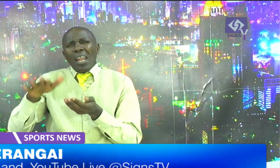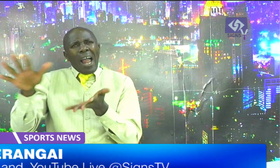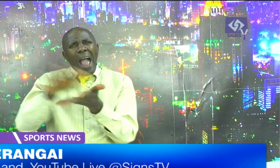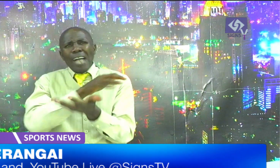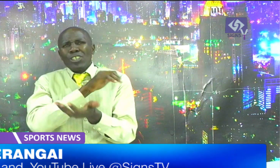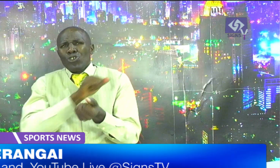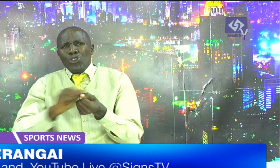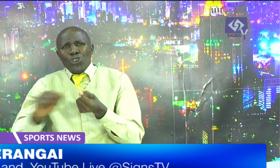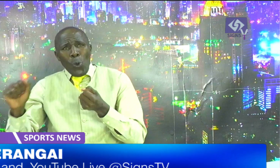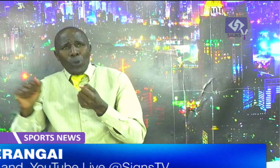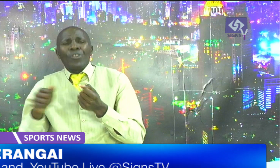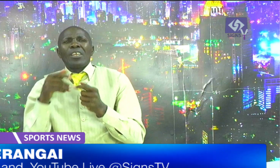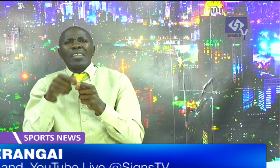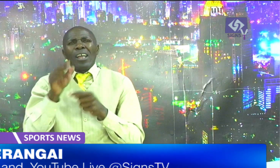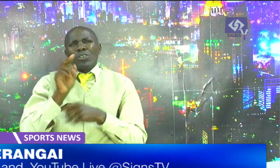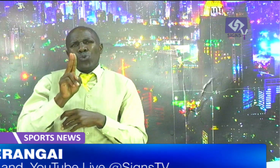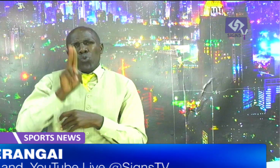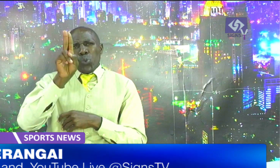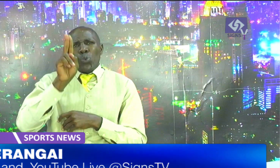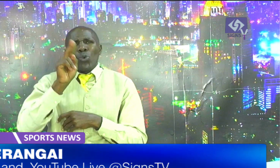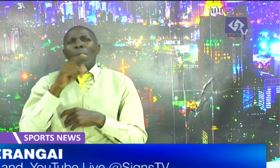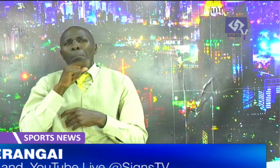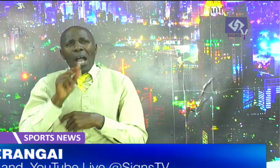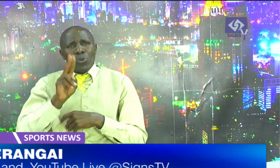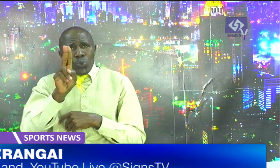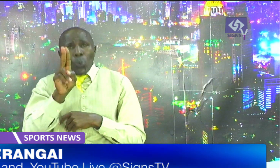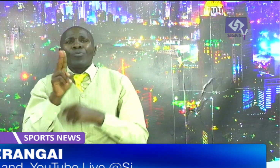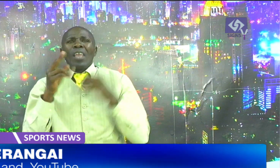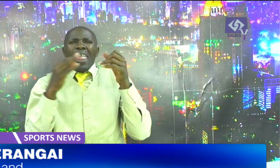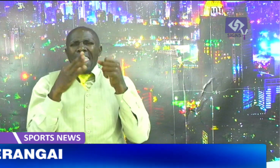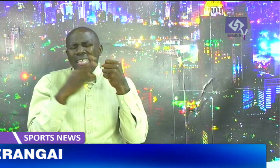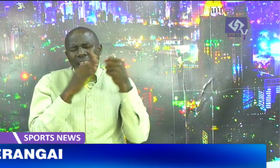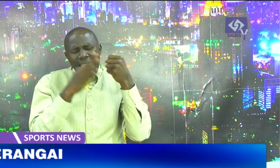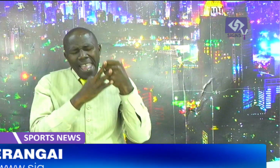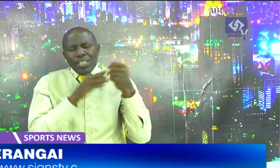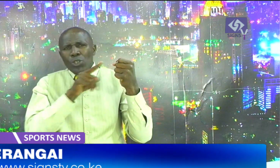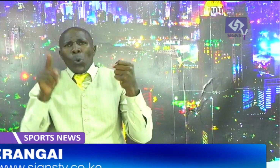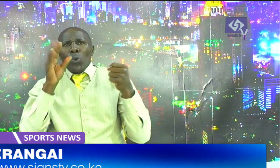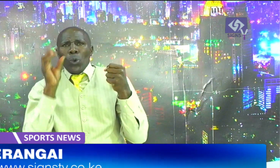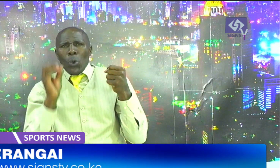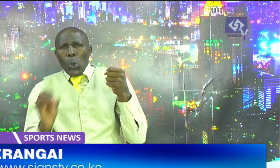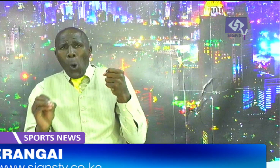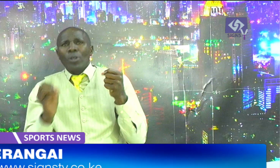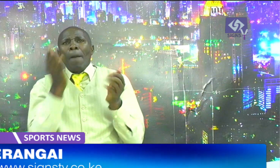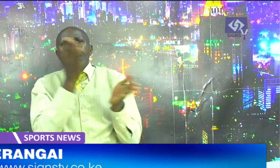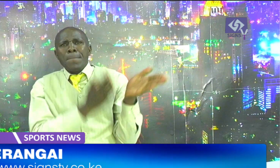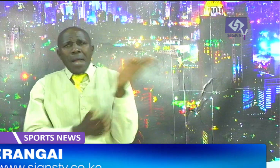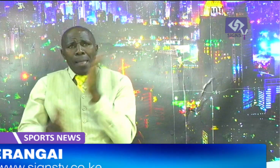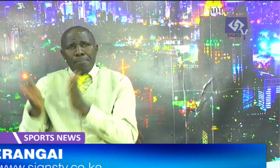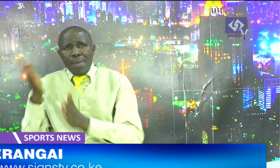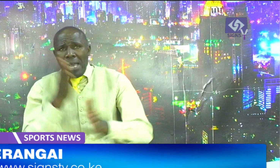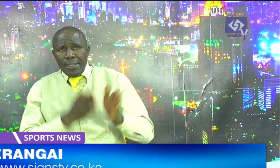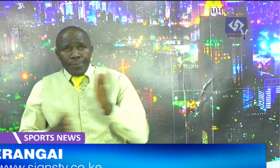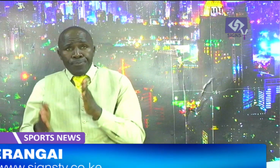Four times champion Manchester City travelled to Newcastle, who destroyed Sheffield